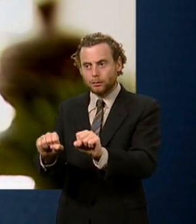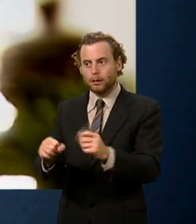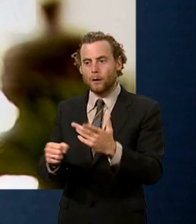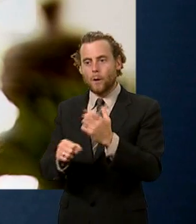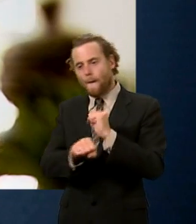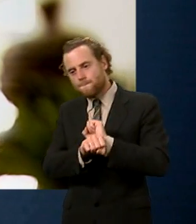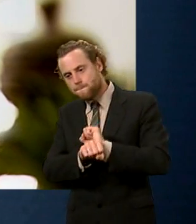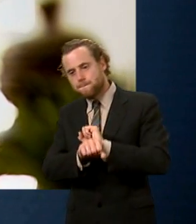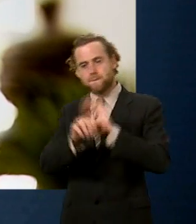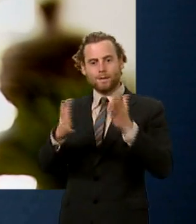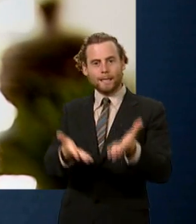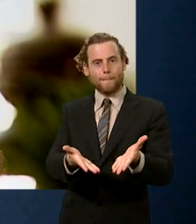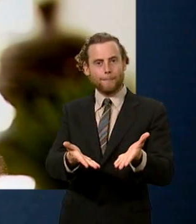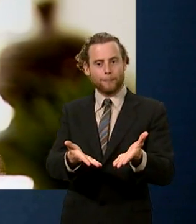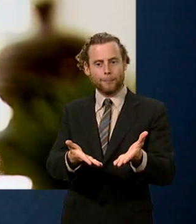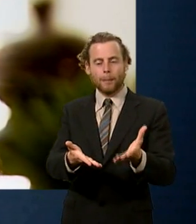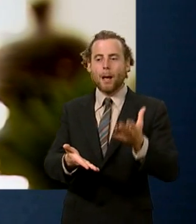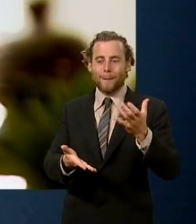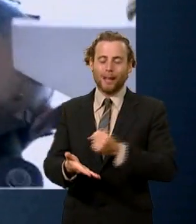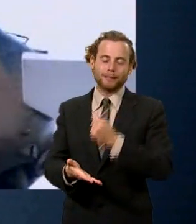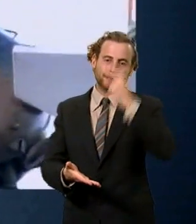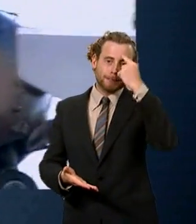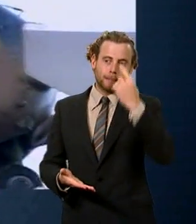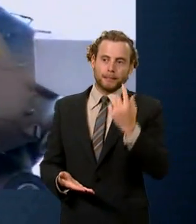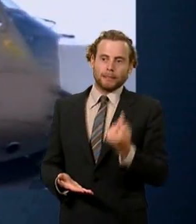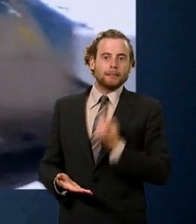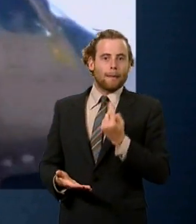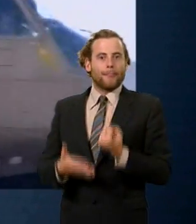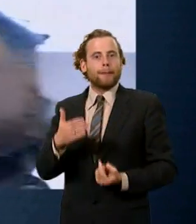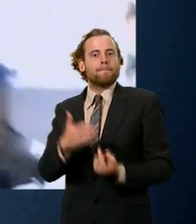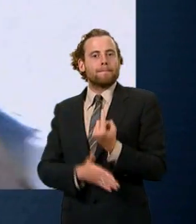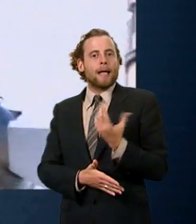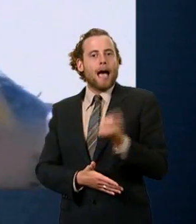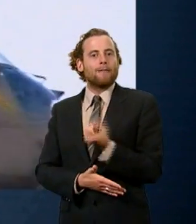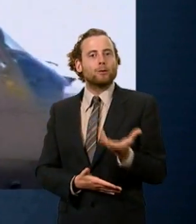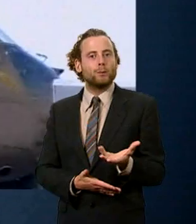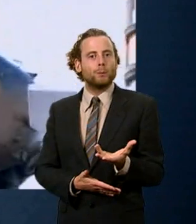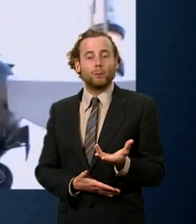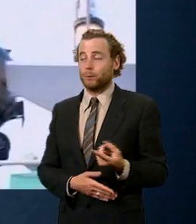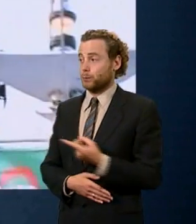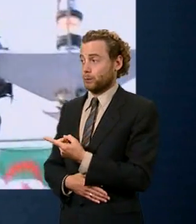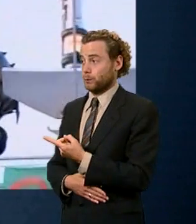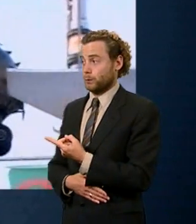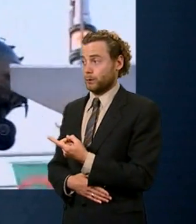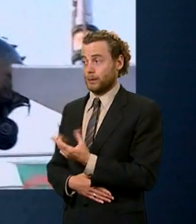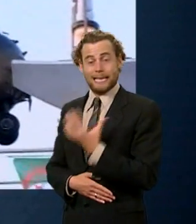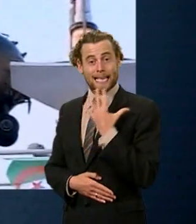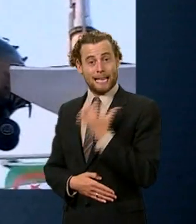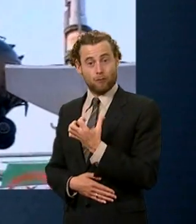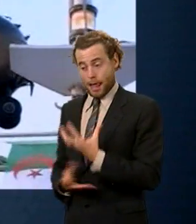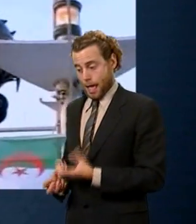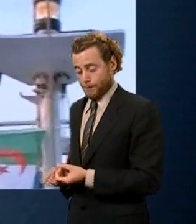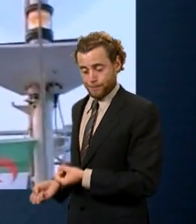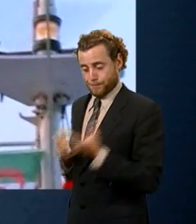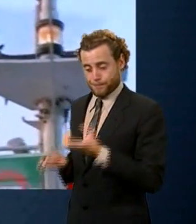freedom without paying a price. The Israelis evacuated the badly wounded to